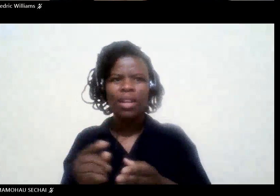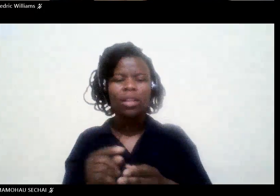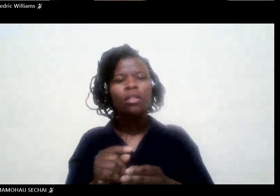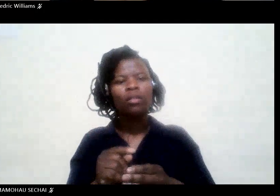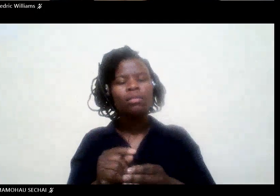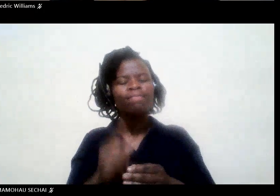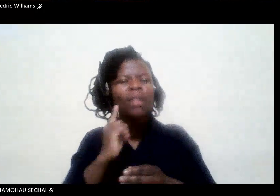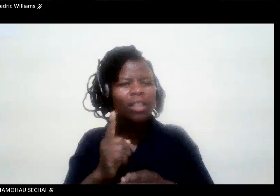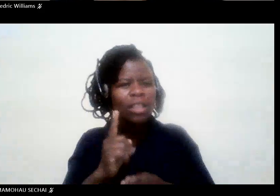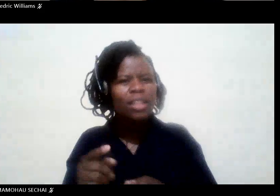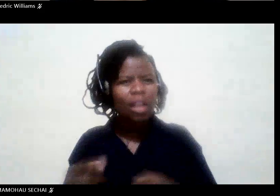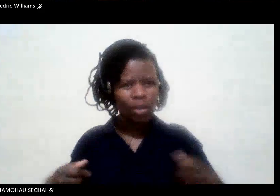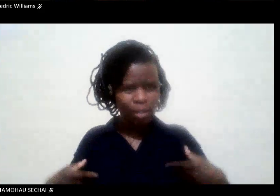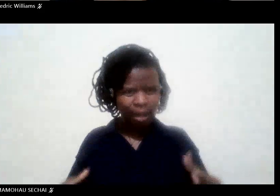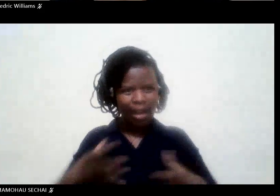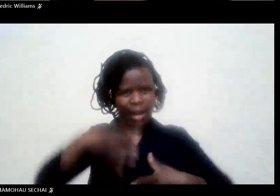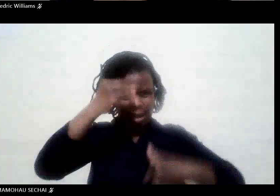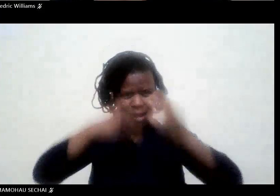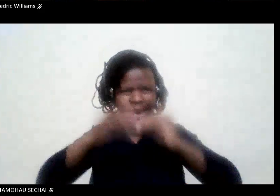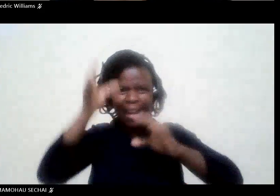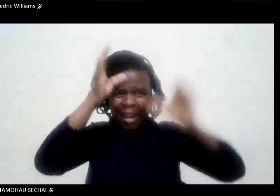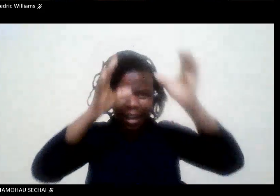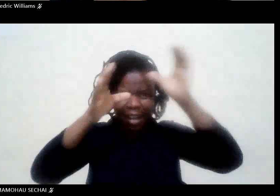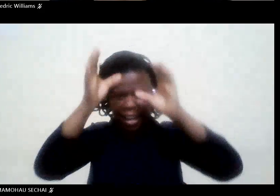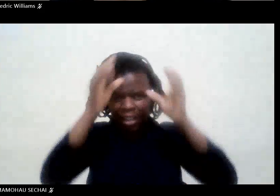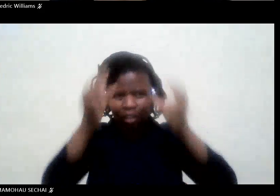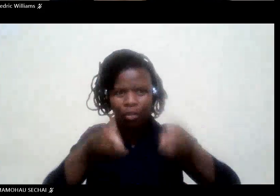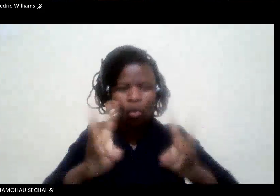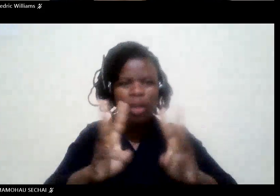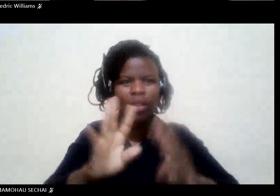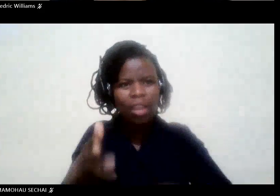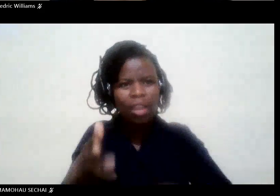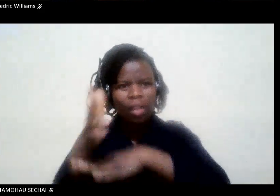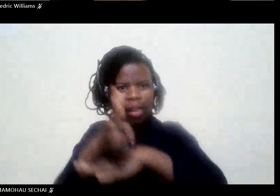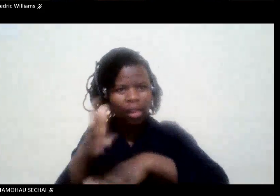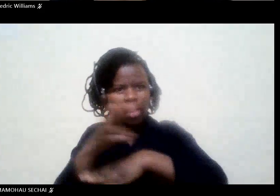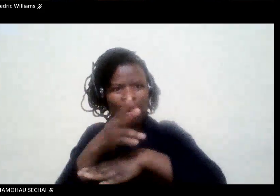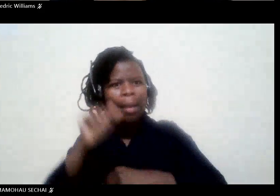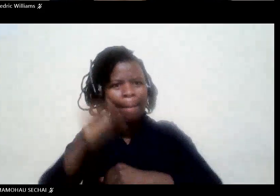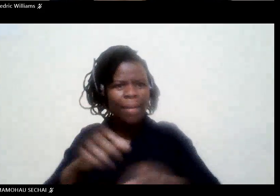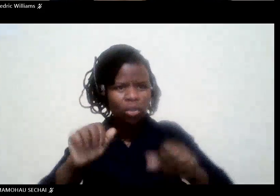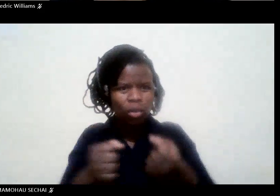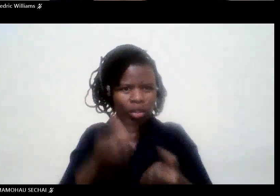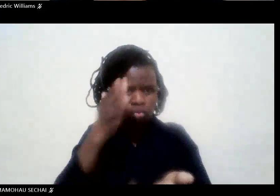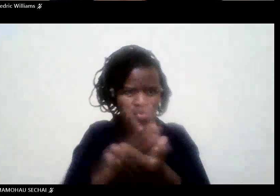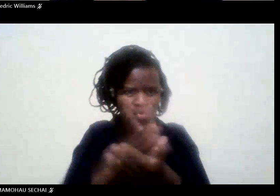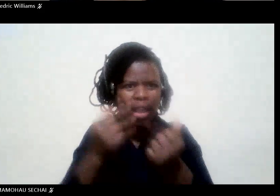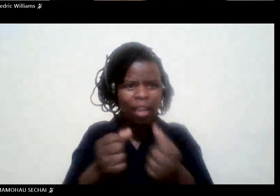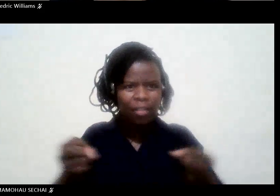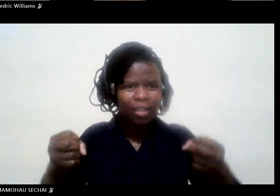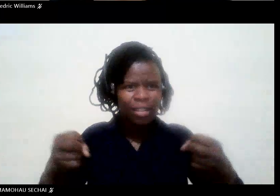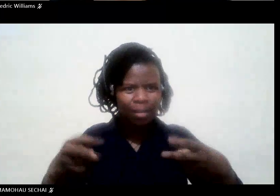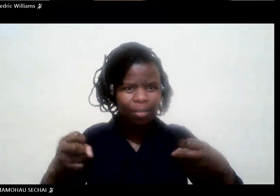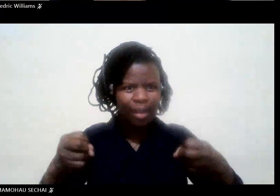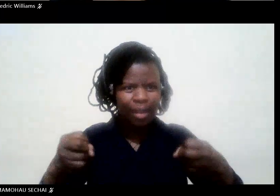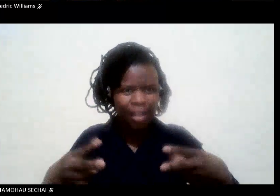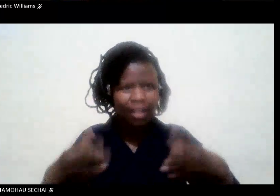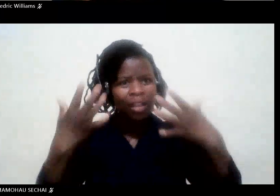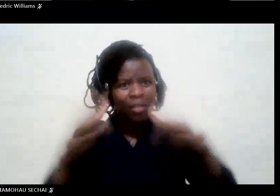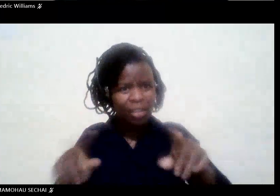creative ways to include, if they have videos, to make sure there are captions. And I told you in the beginning of the lecture that I also benefit from